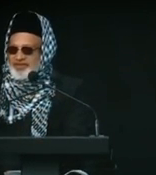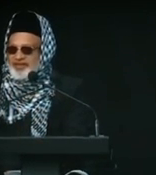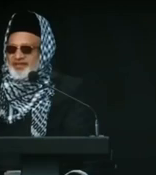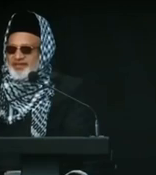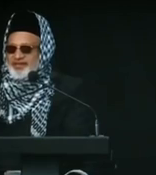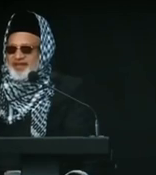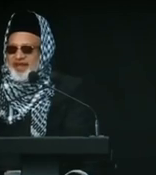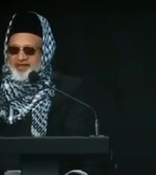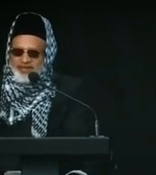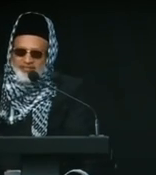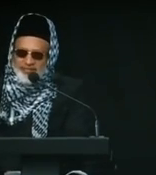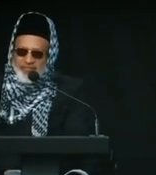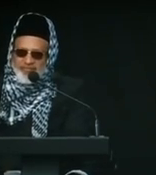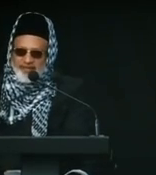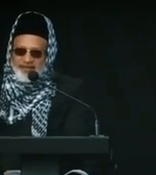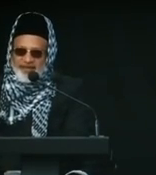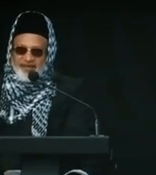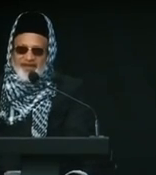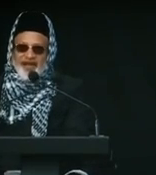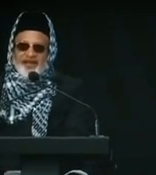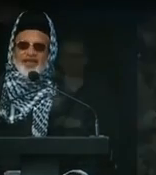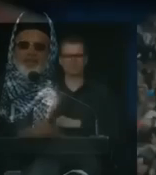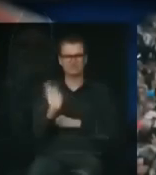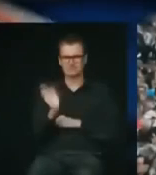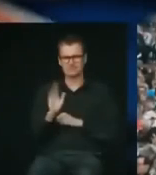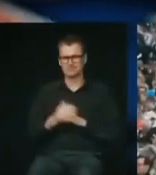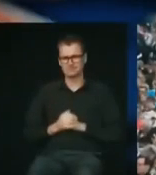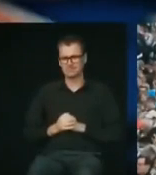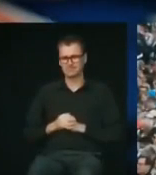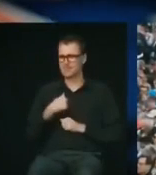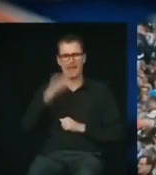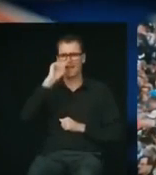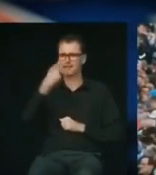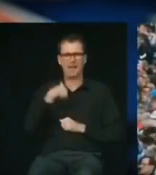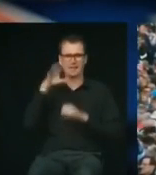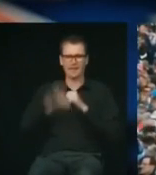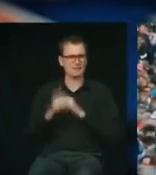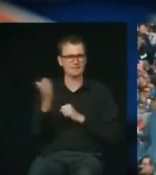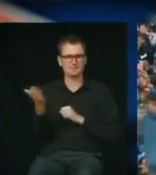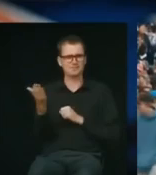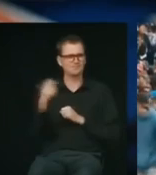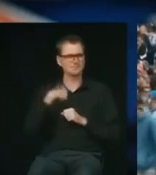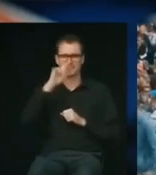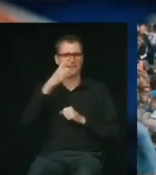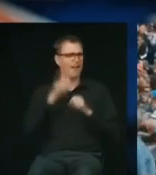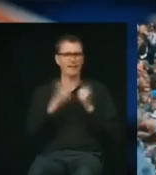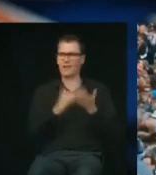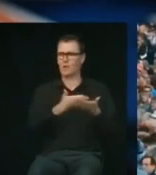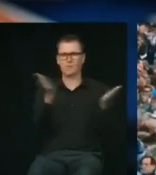not hate him, and I cannot hate him. I cannot hate